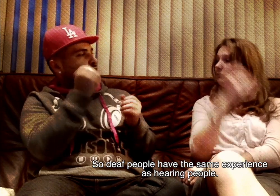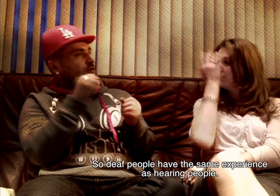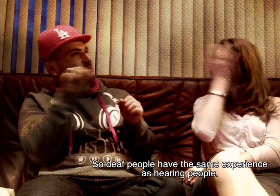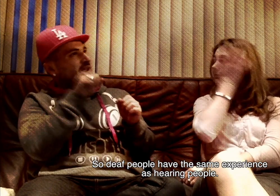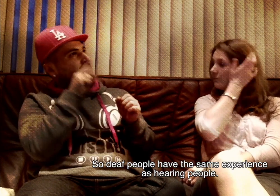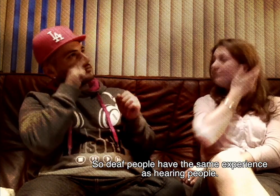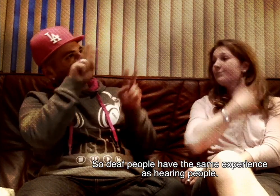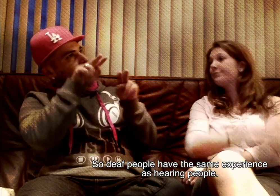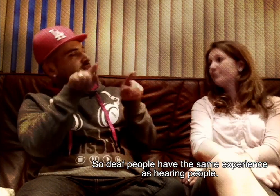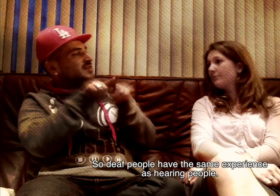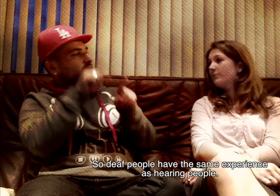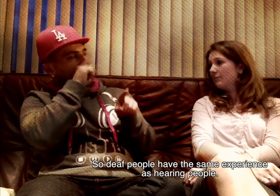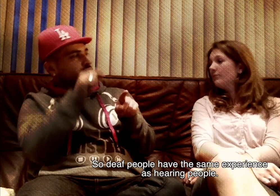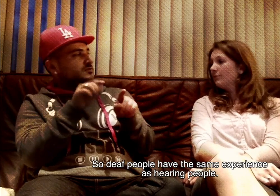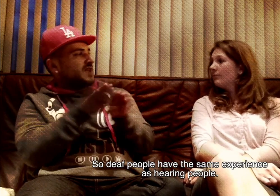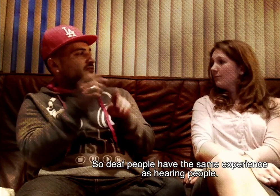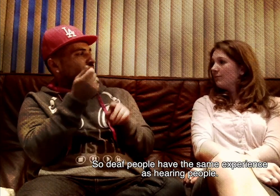ground back against the